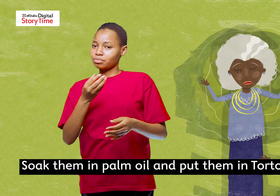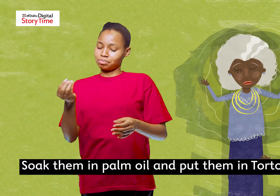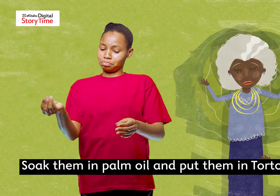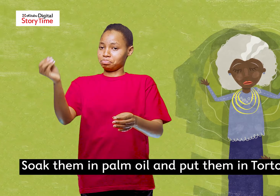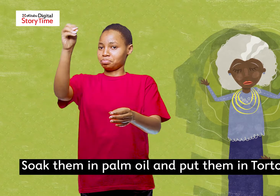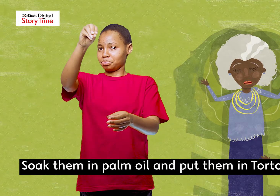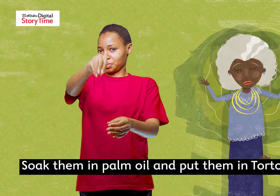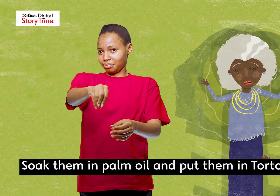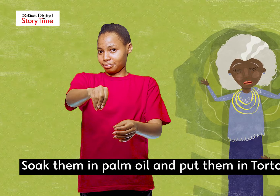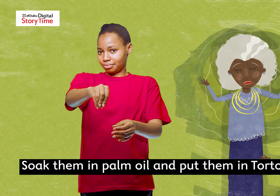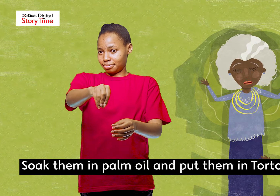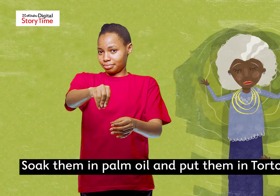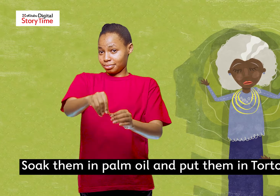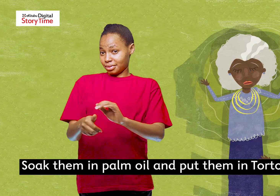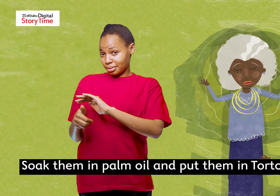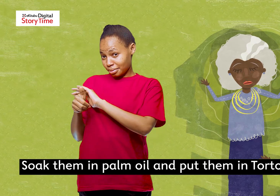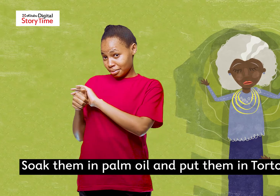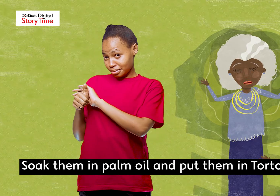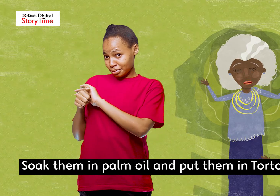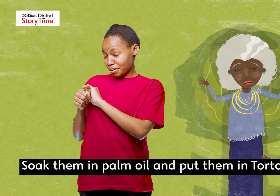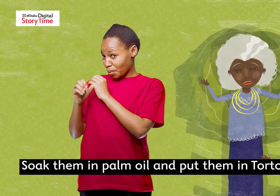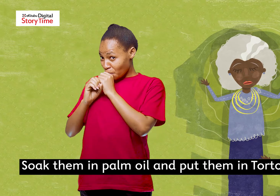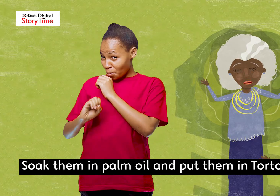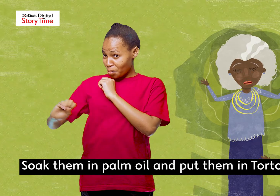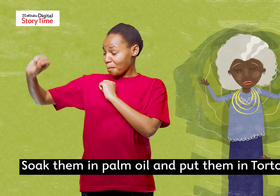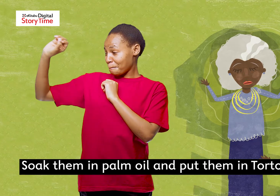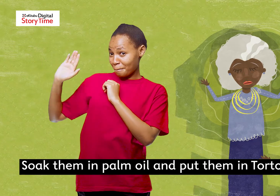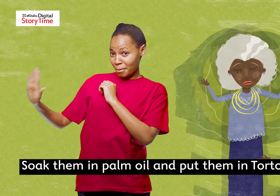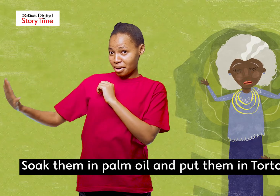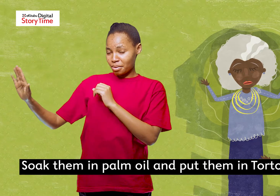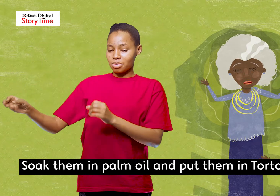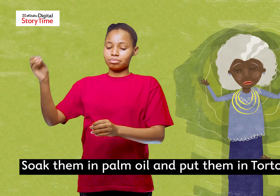Soak them in palm oil and put them in Tortoise's horn.